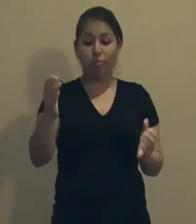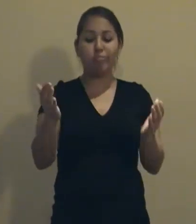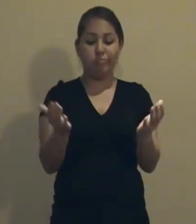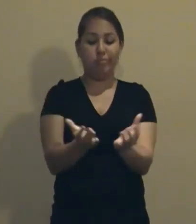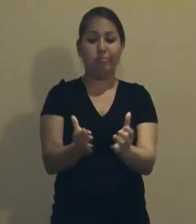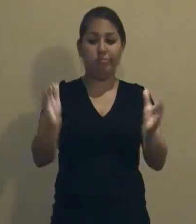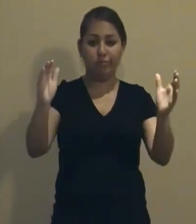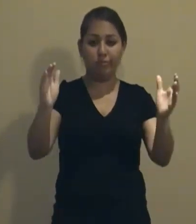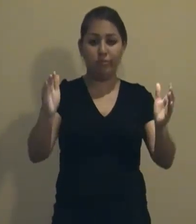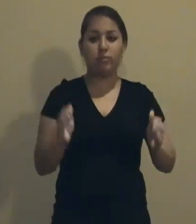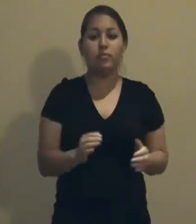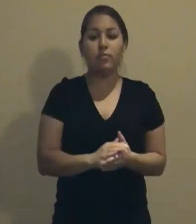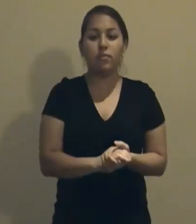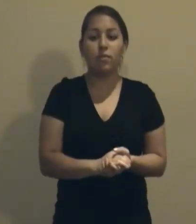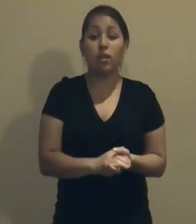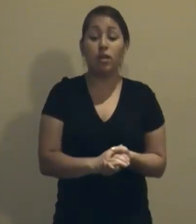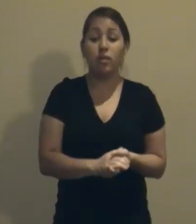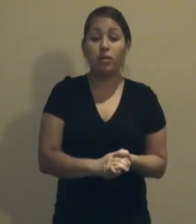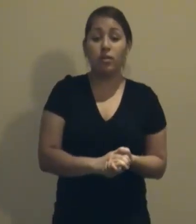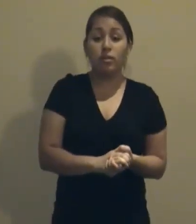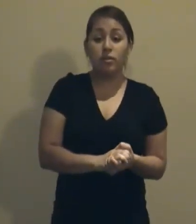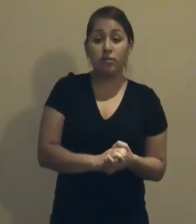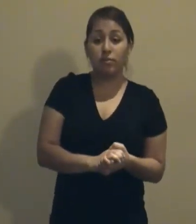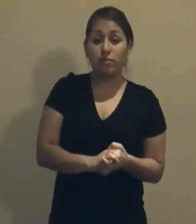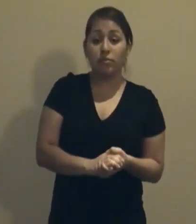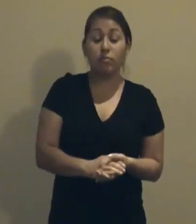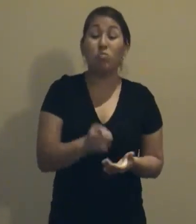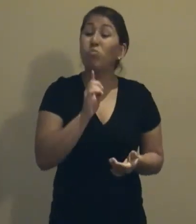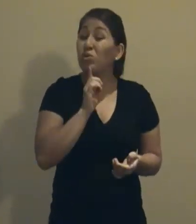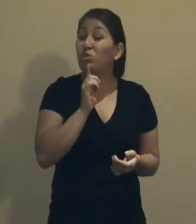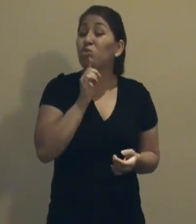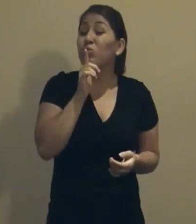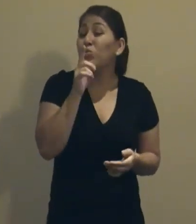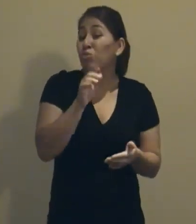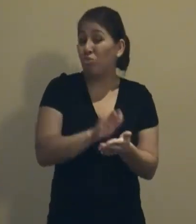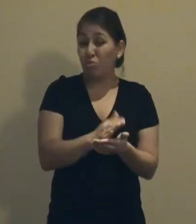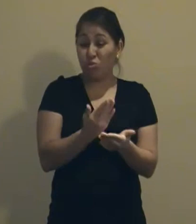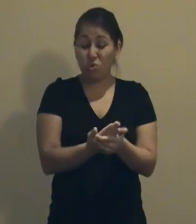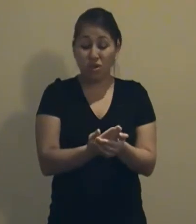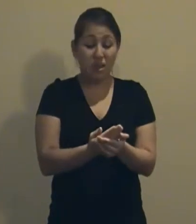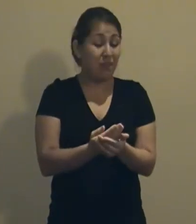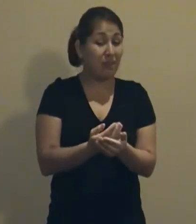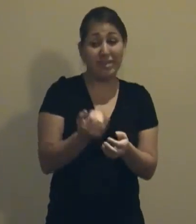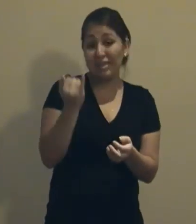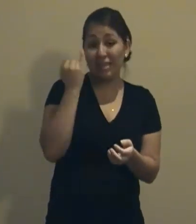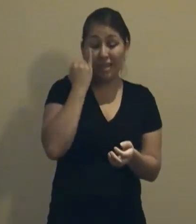You should cook it and make sure it's thoroughly cooked, because if it's a little raw in the middle, you could get very